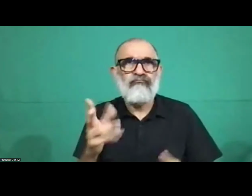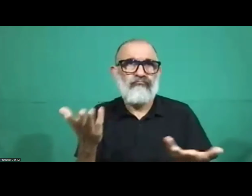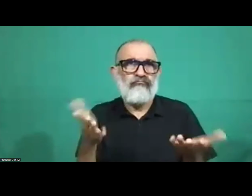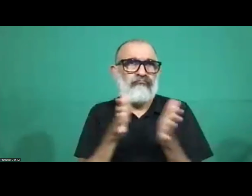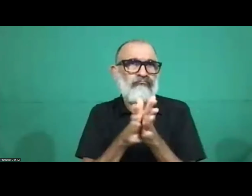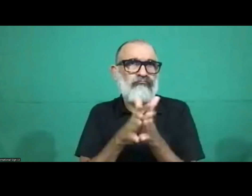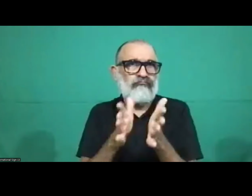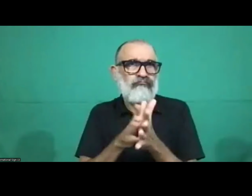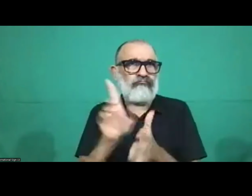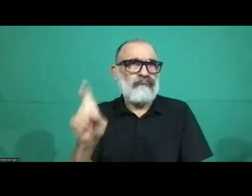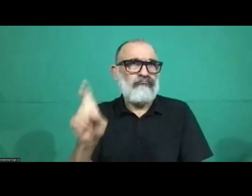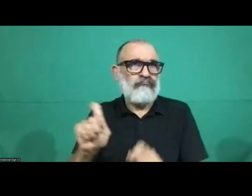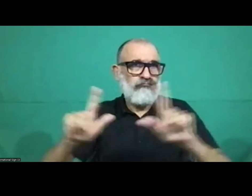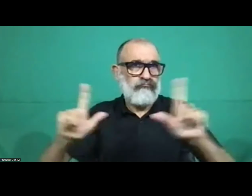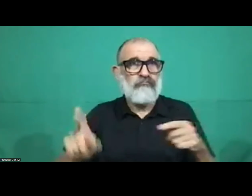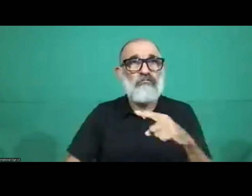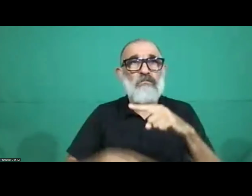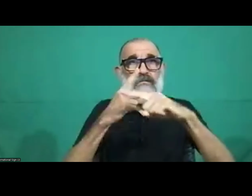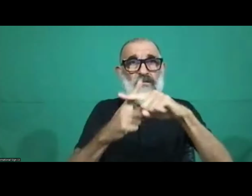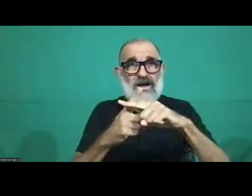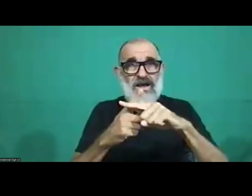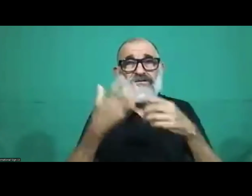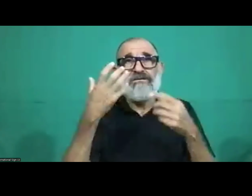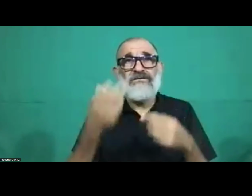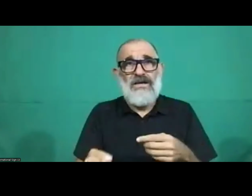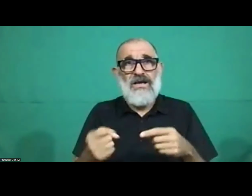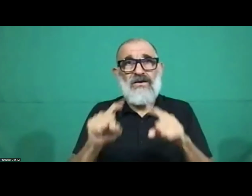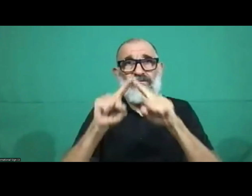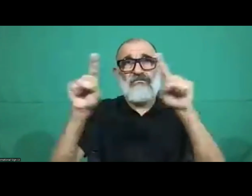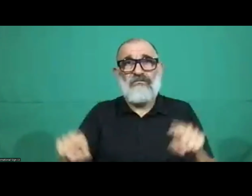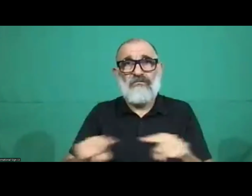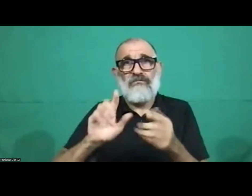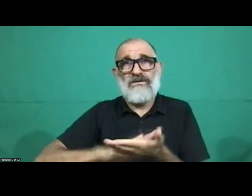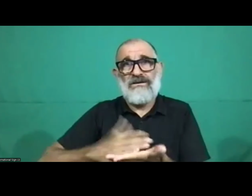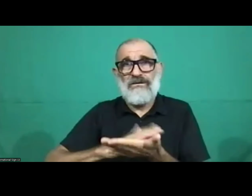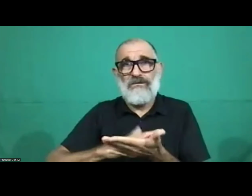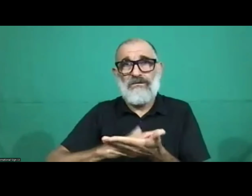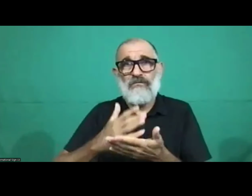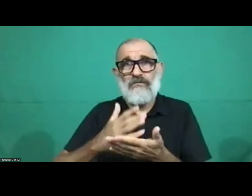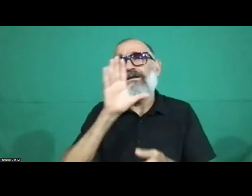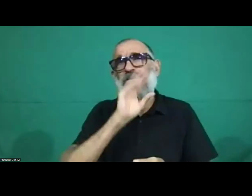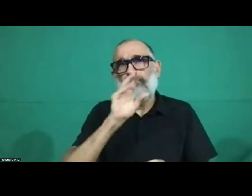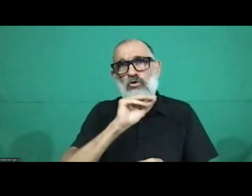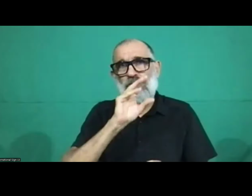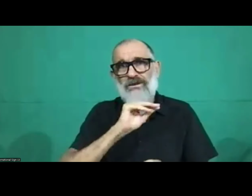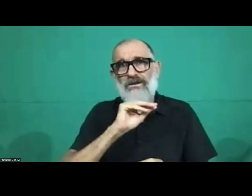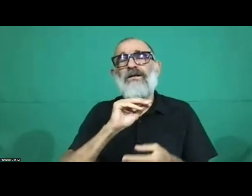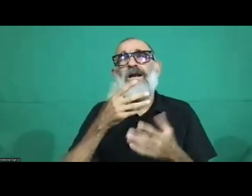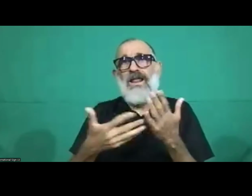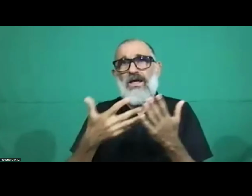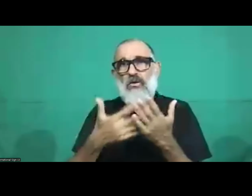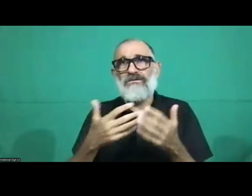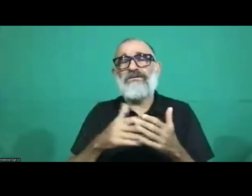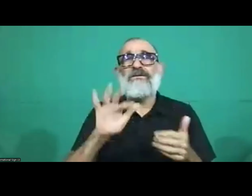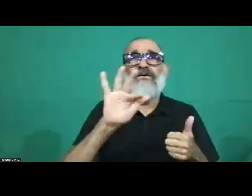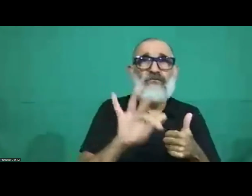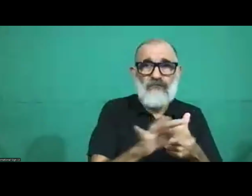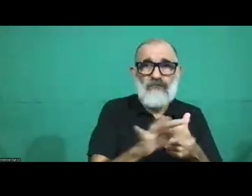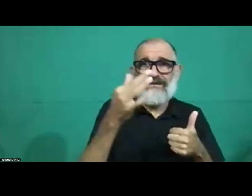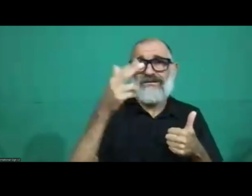just clicked on the globe. So if you go to the bottom of your screen and you click on the globe, that reads interpretation, you will have